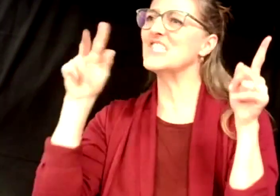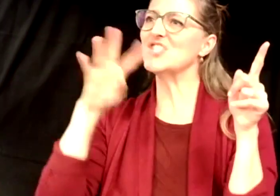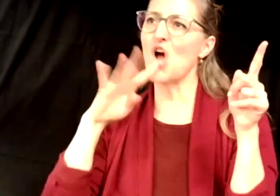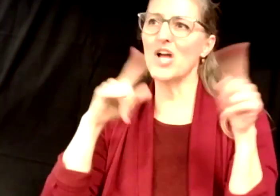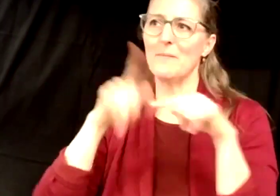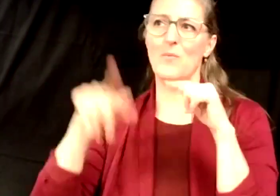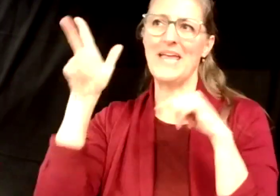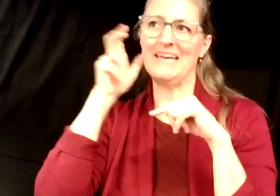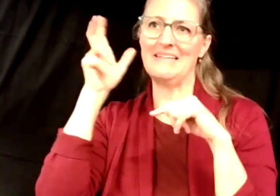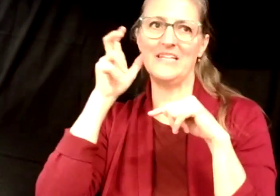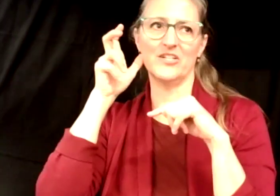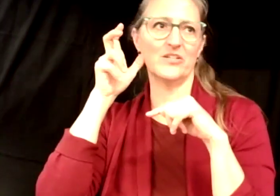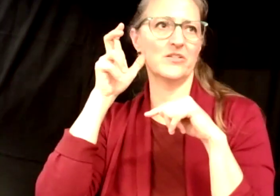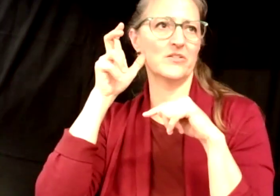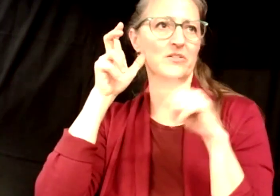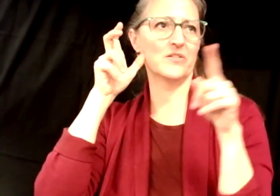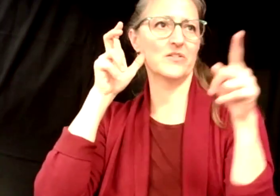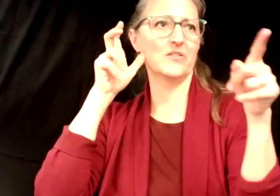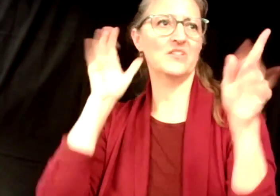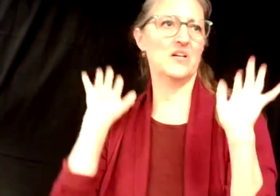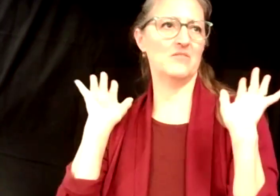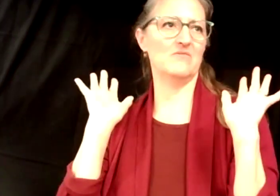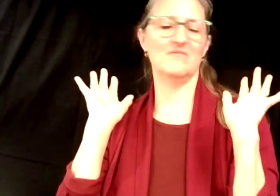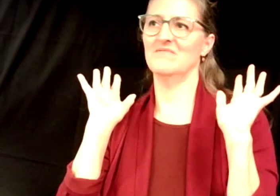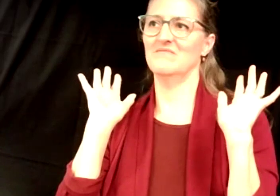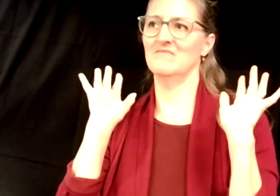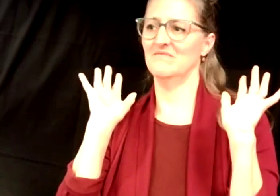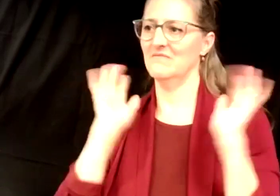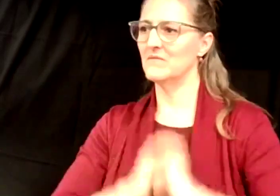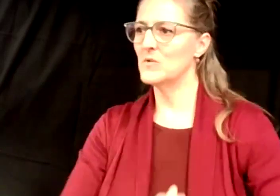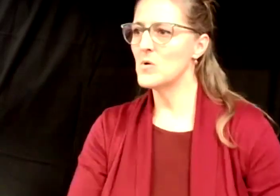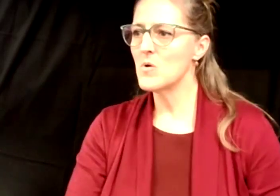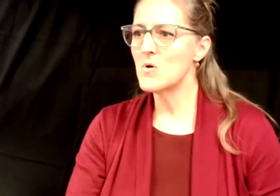speakers on? Can we turn- Sharon, we can hear you in Zoom, but maybe not in the room.